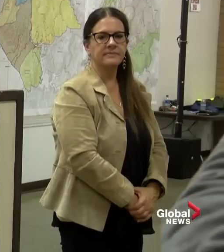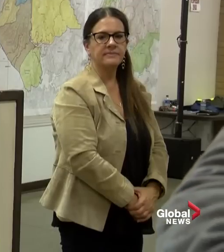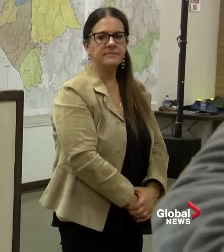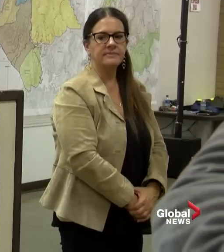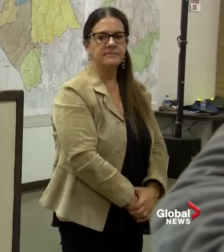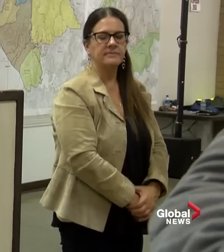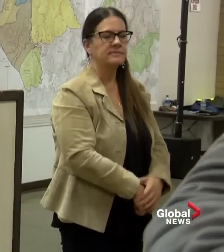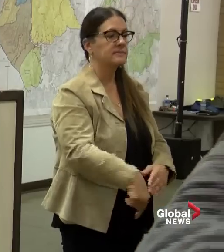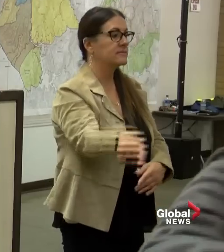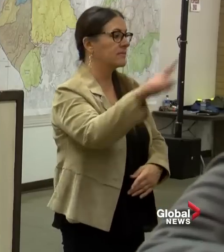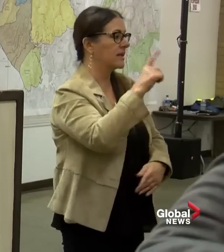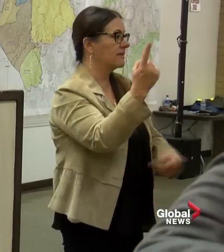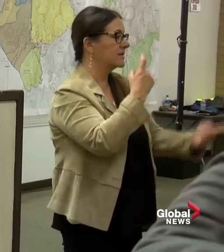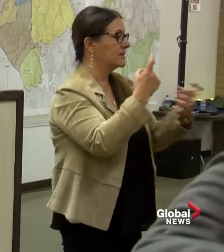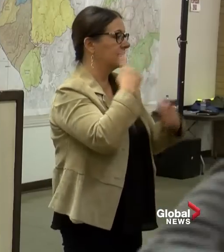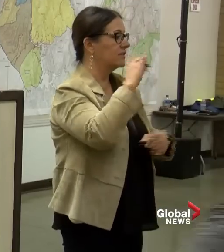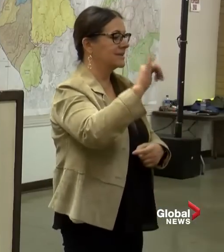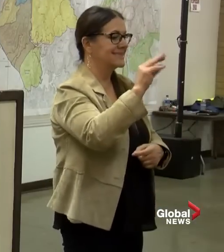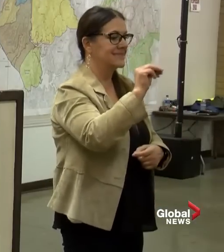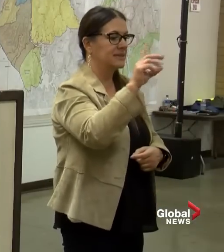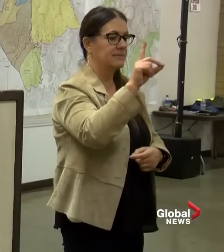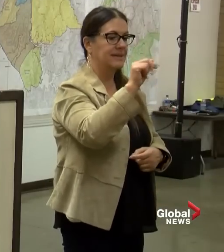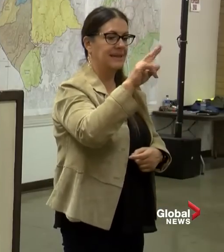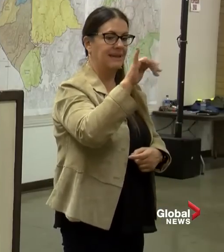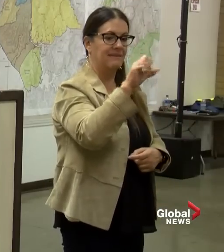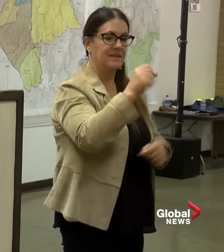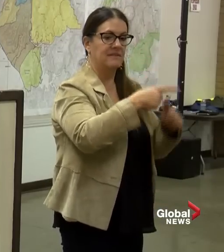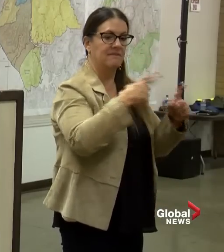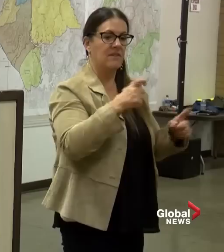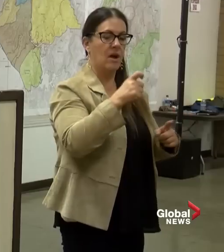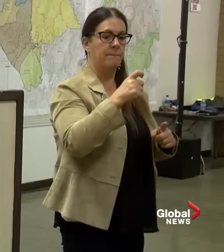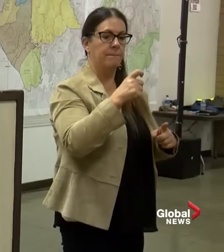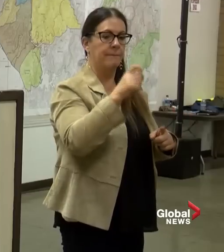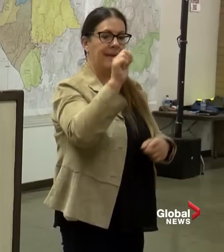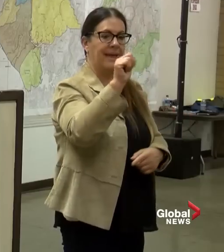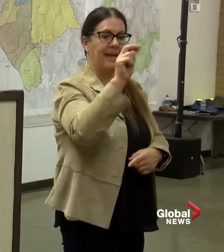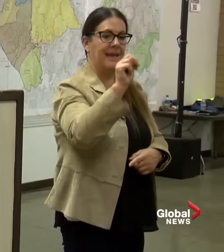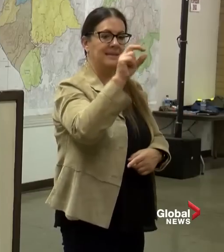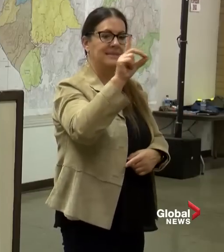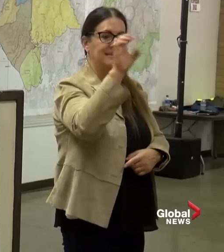Do we have any questions for Jim Davis from Andy?